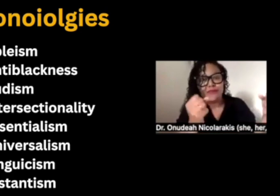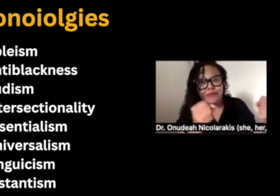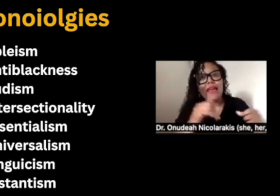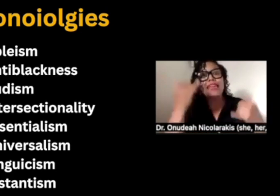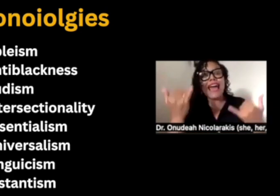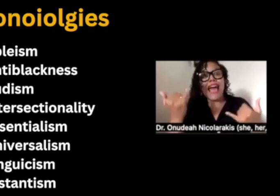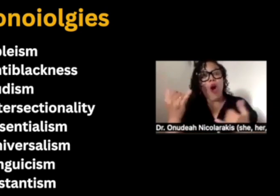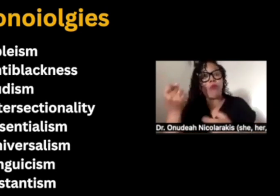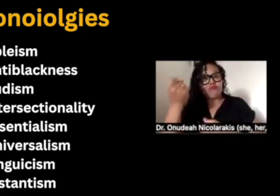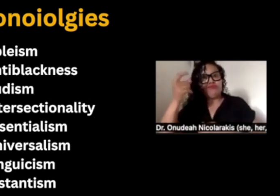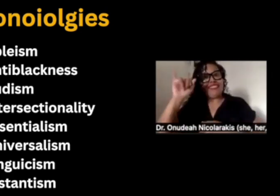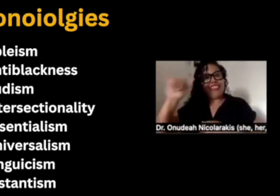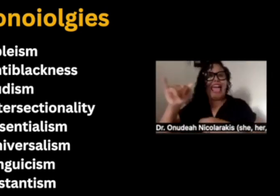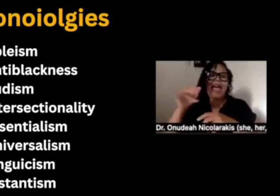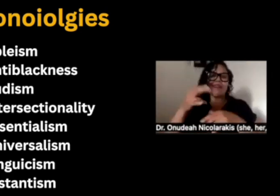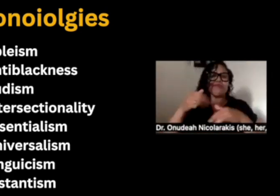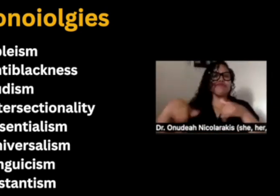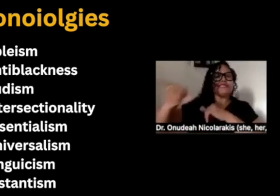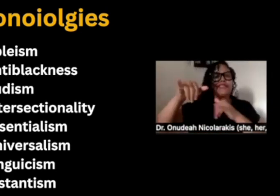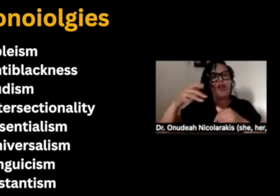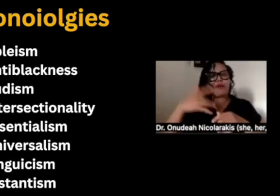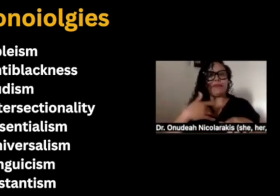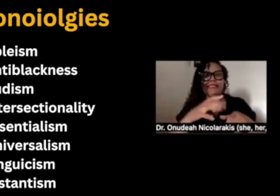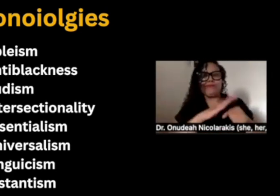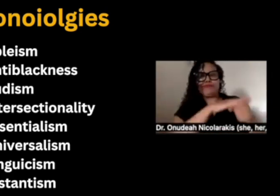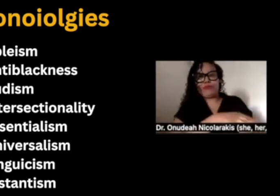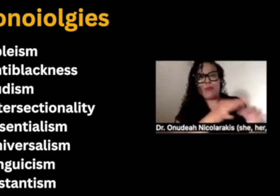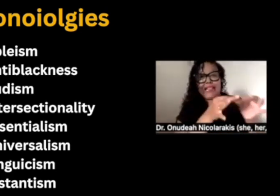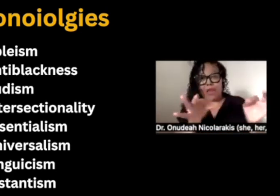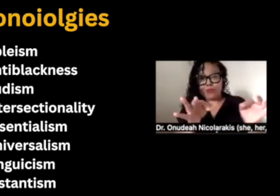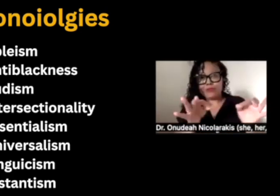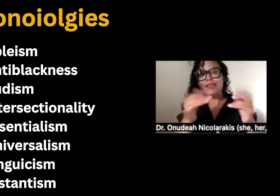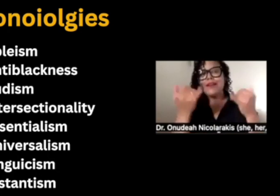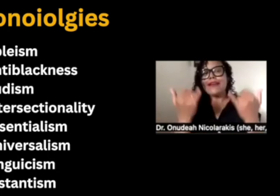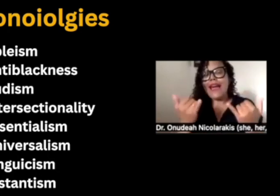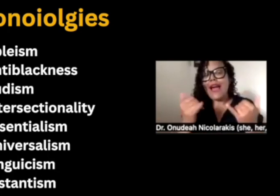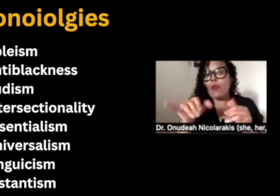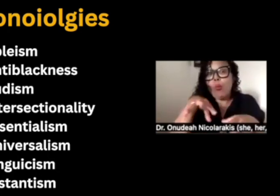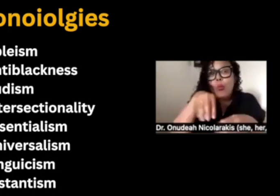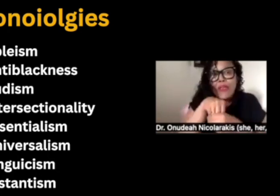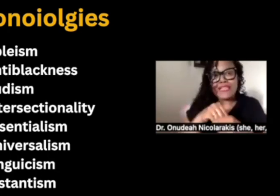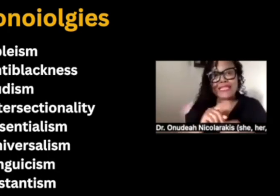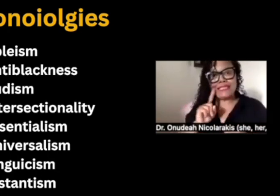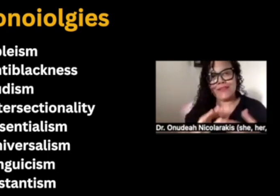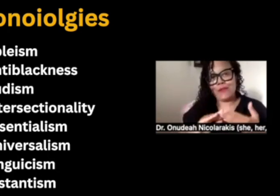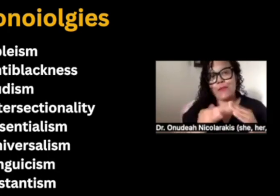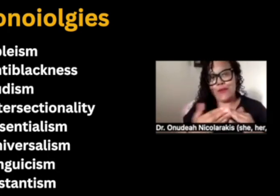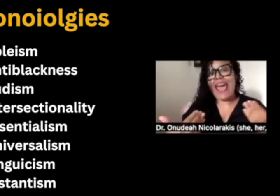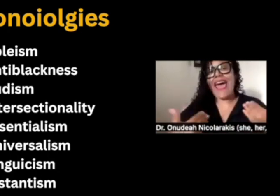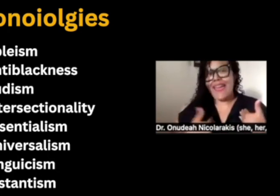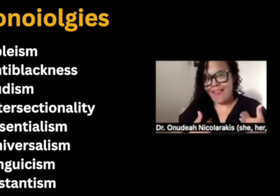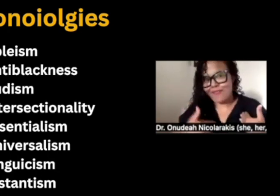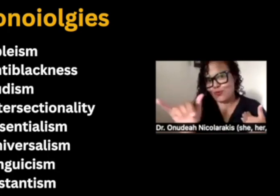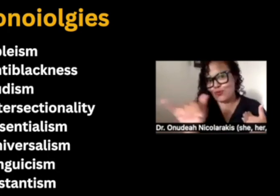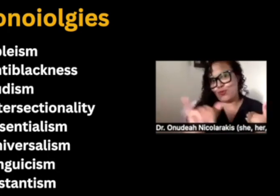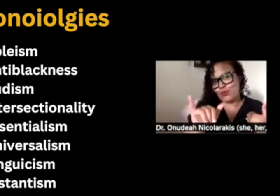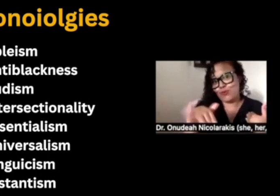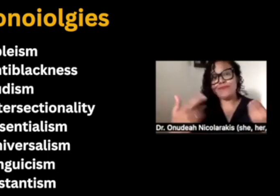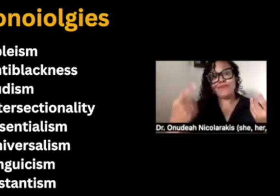have adopted that mindset based on that people that have educated them. But within the deaf community,